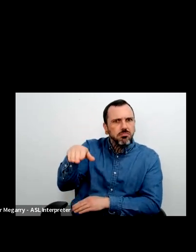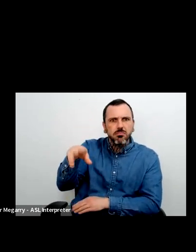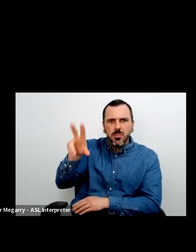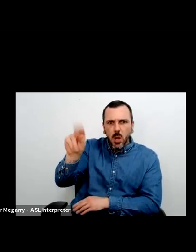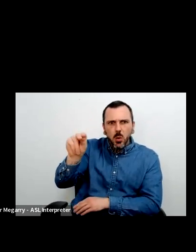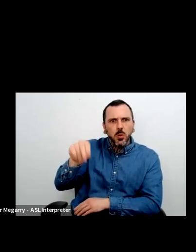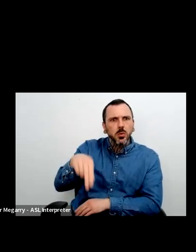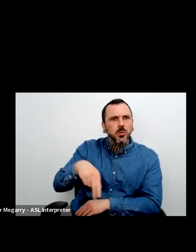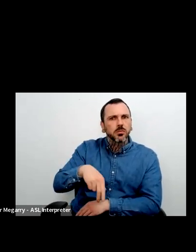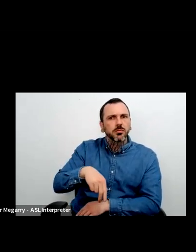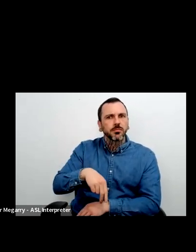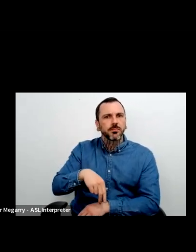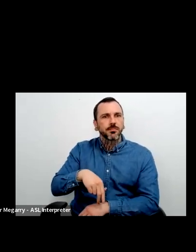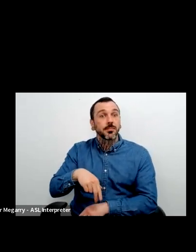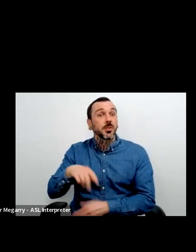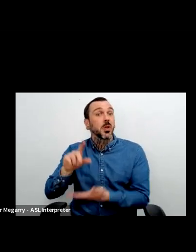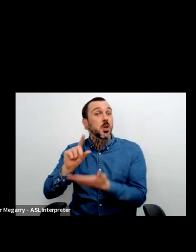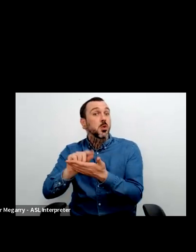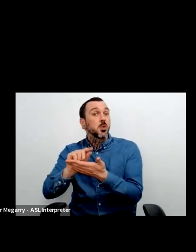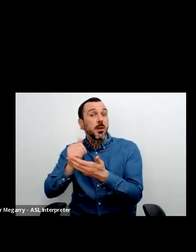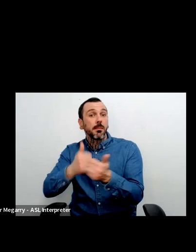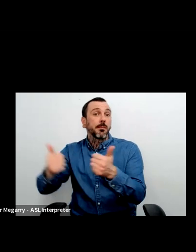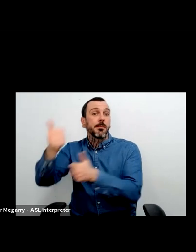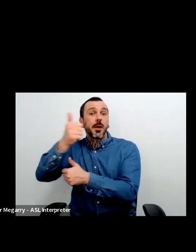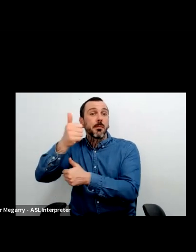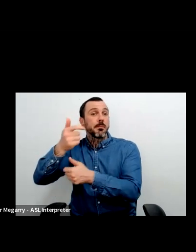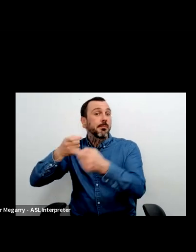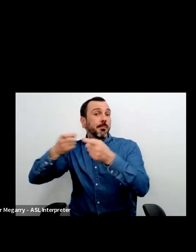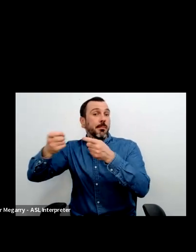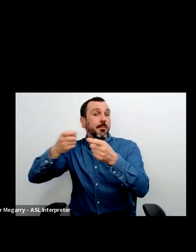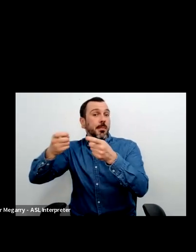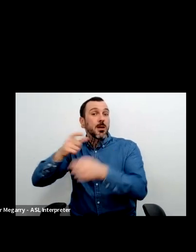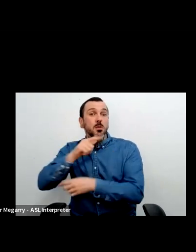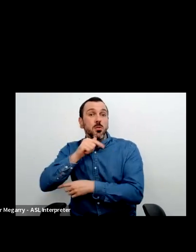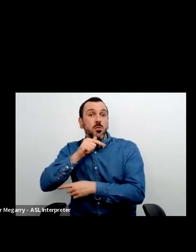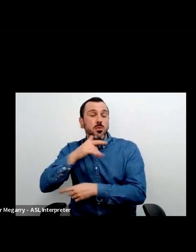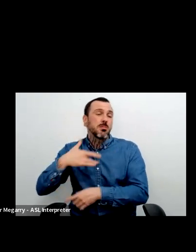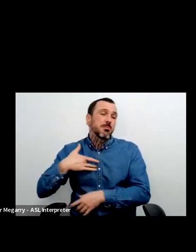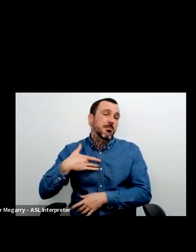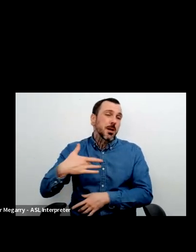The people running the newspapers were overwhelmingly white and male,